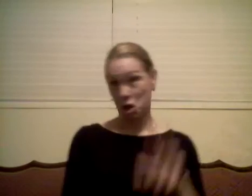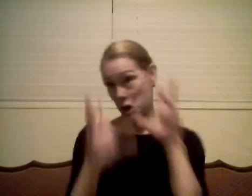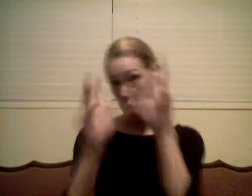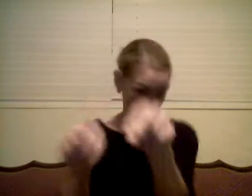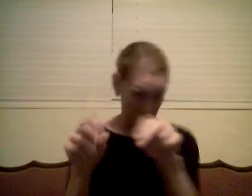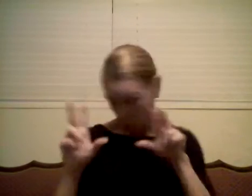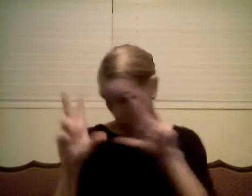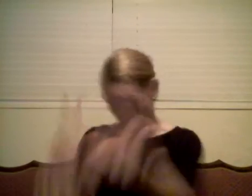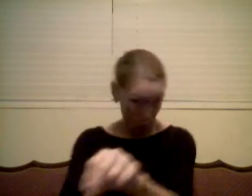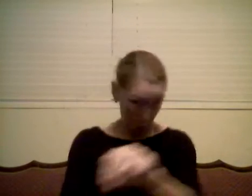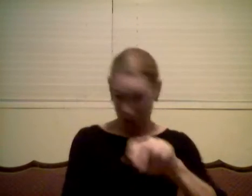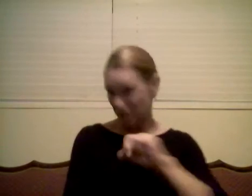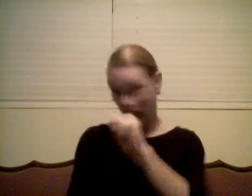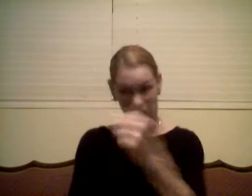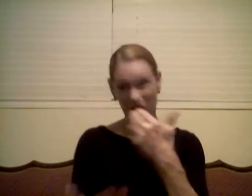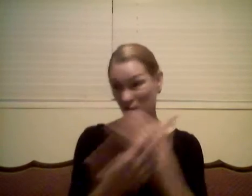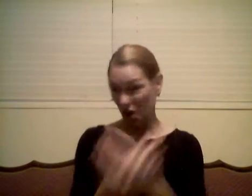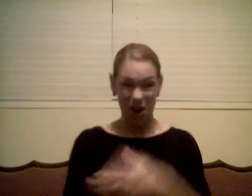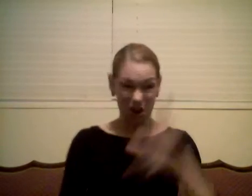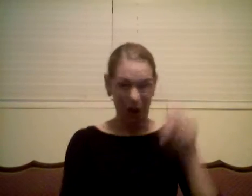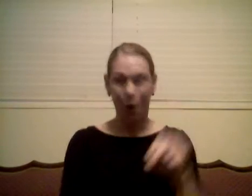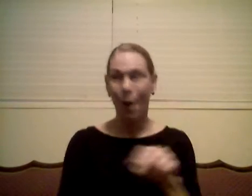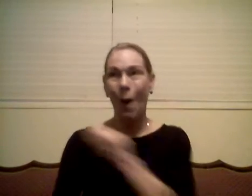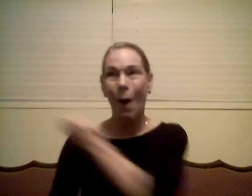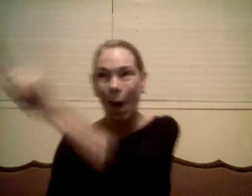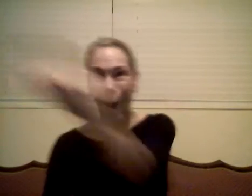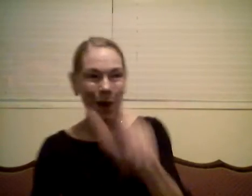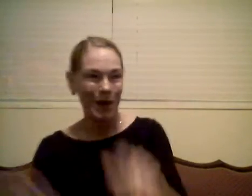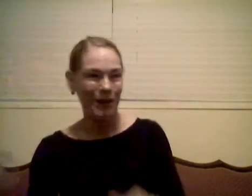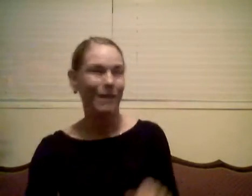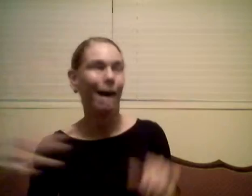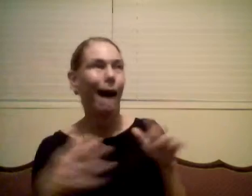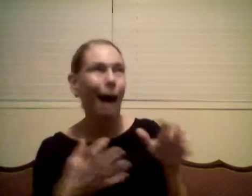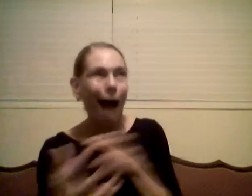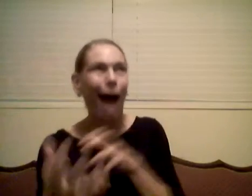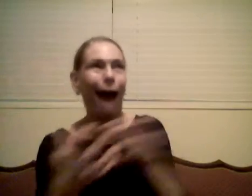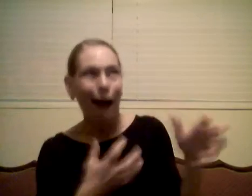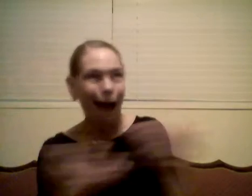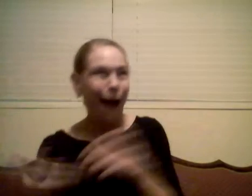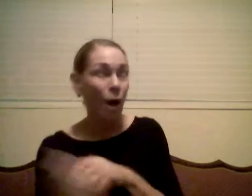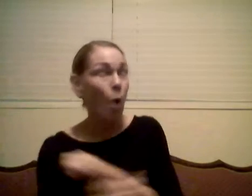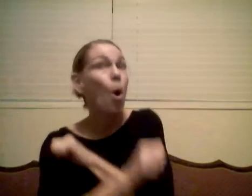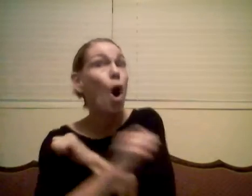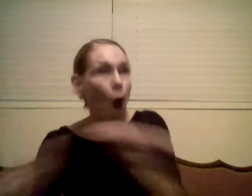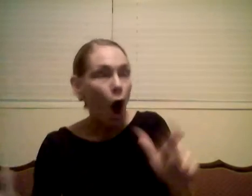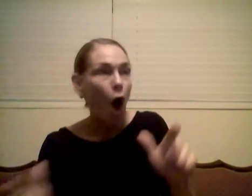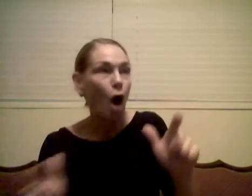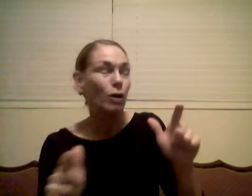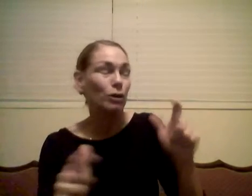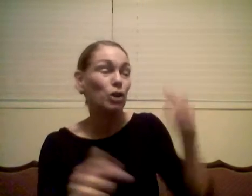hear her, right? Everyone could hear her, and everybody knew when she didn't like a candidate. Think about